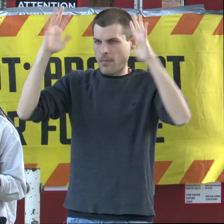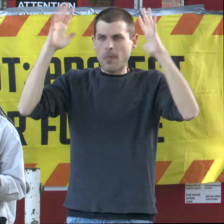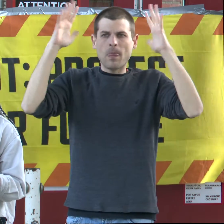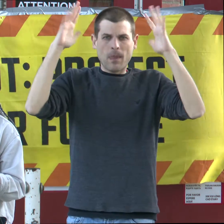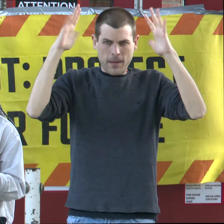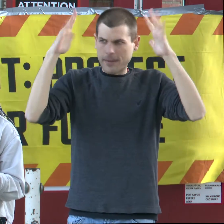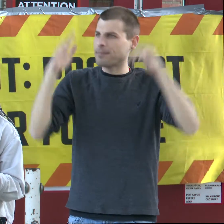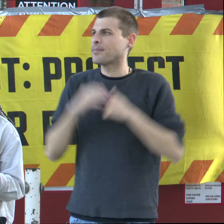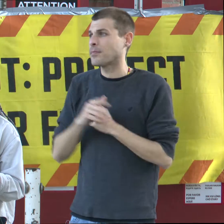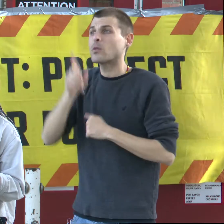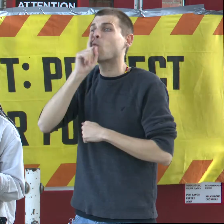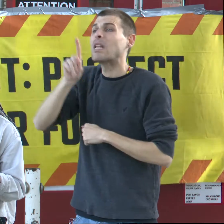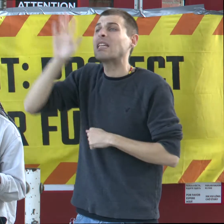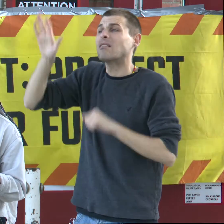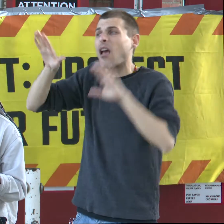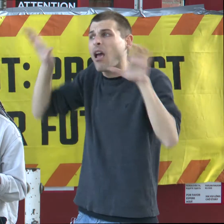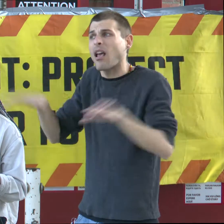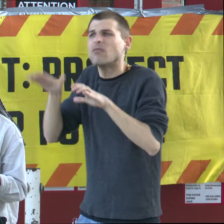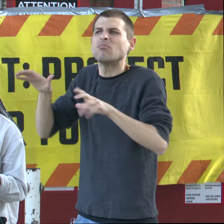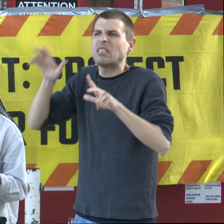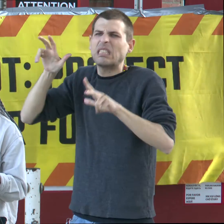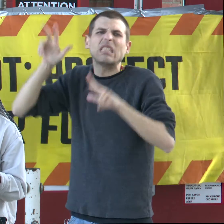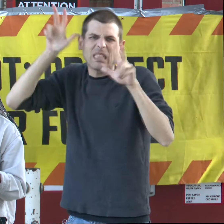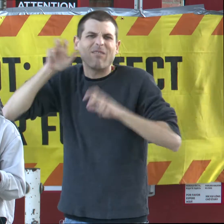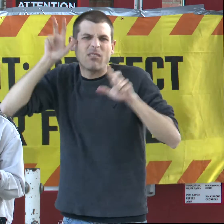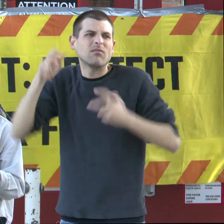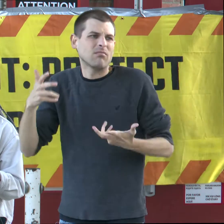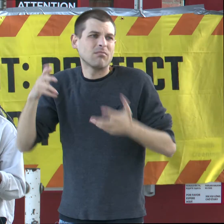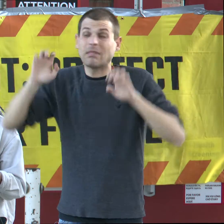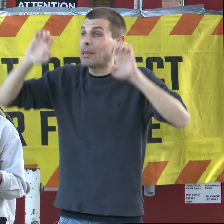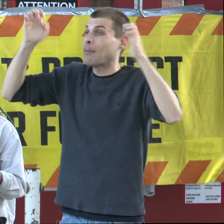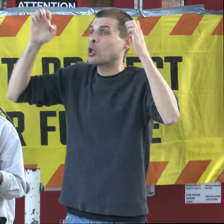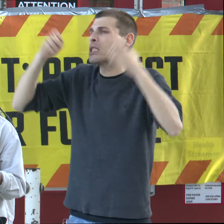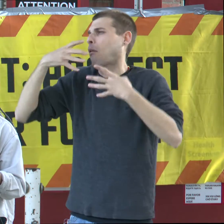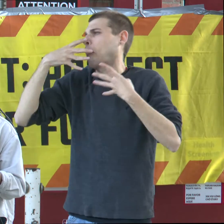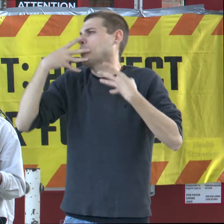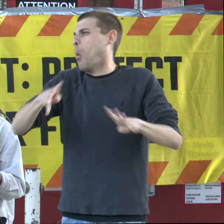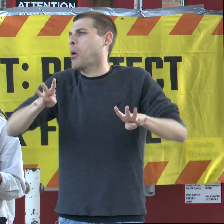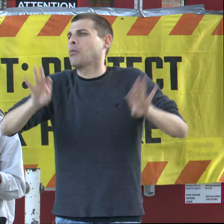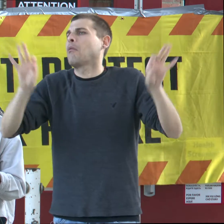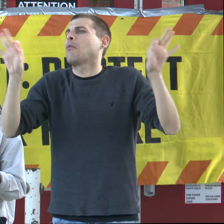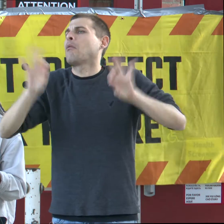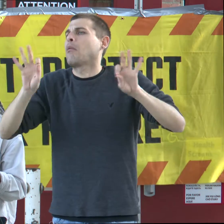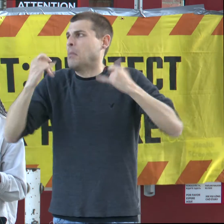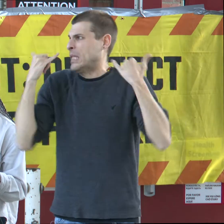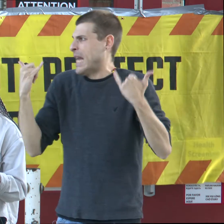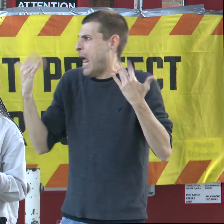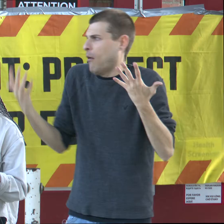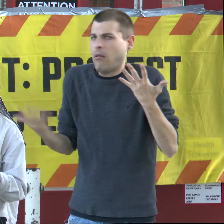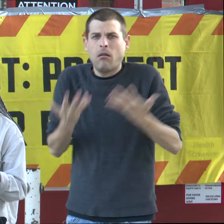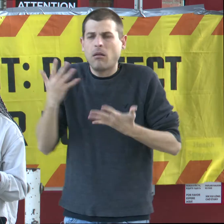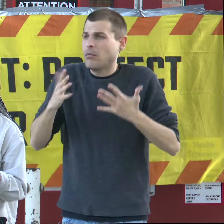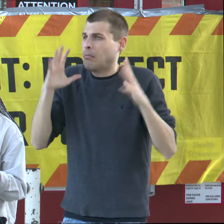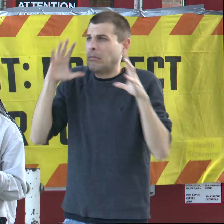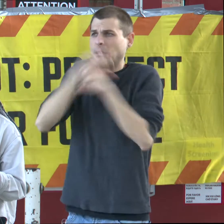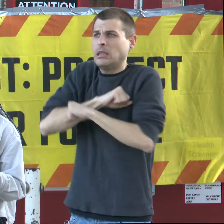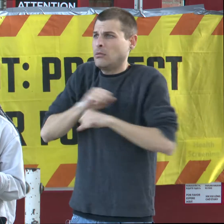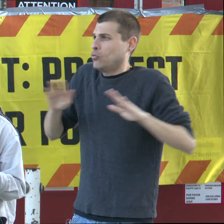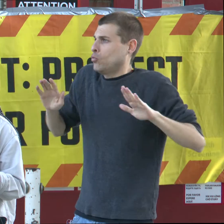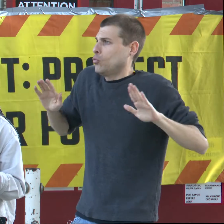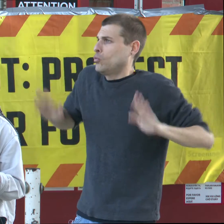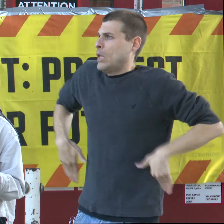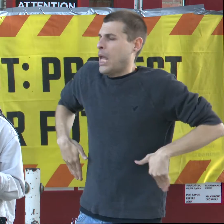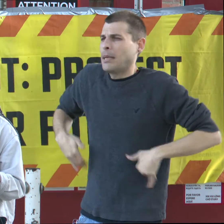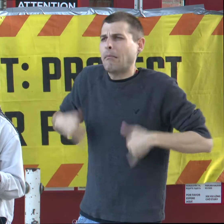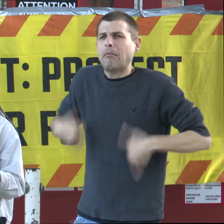It's diabolical how easily this emergency is ignored and how quickly it becomes too late to take action. And